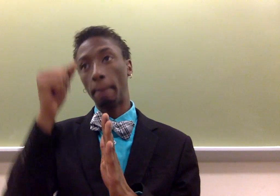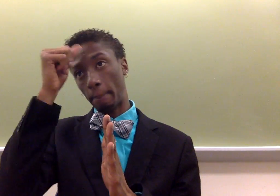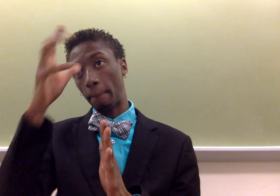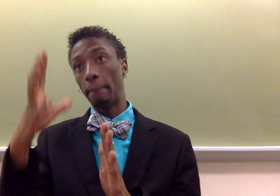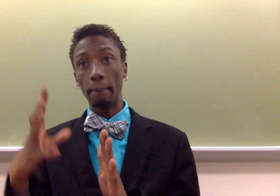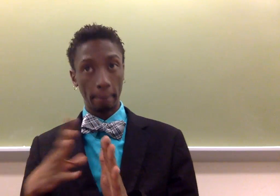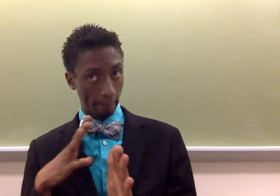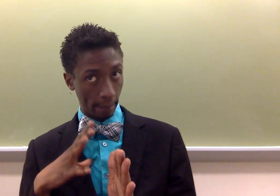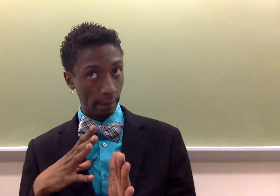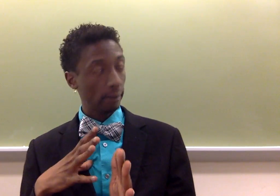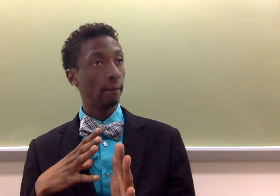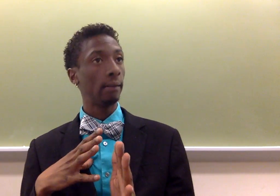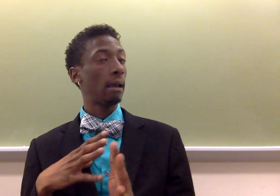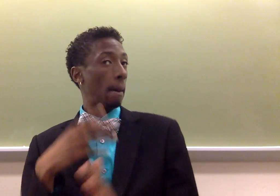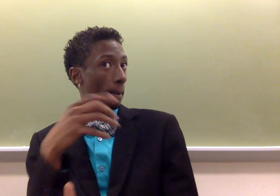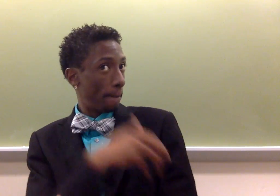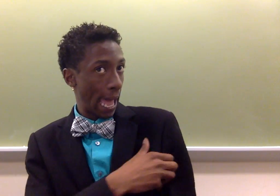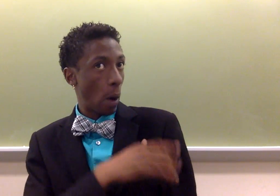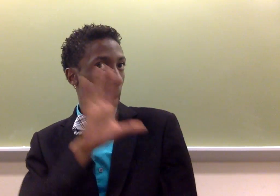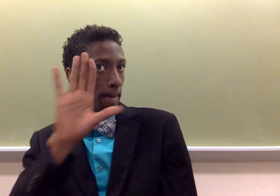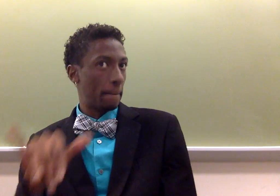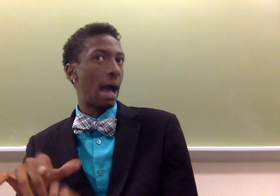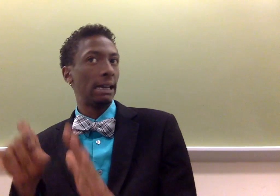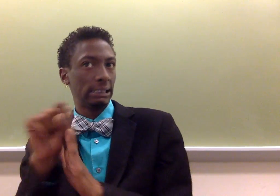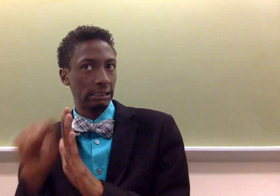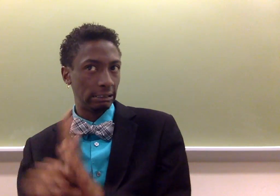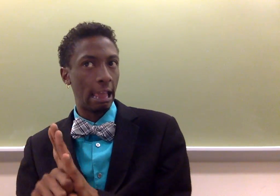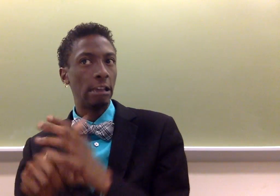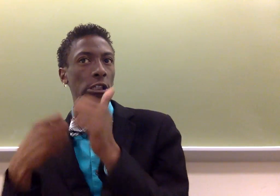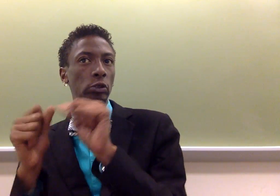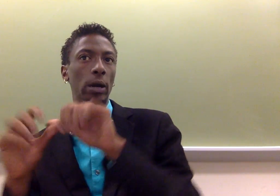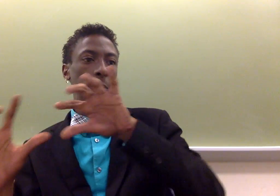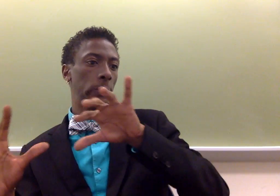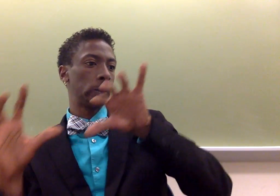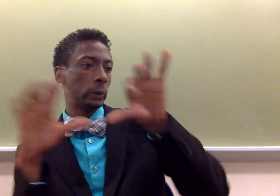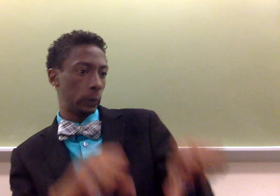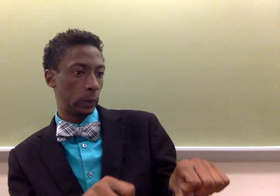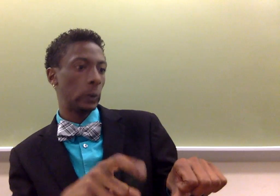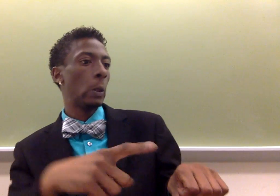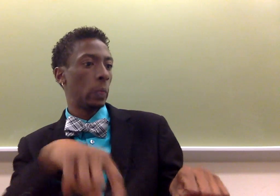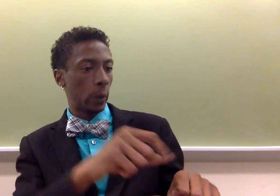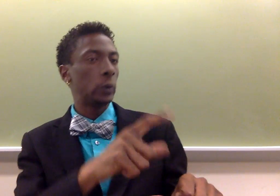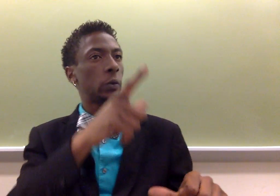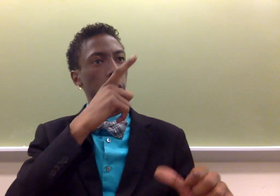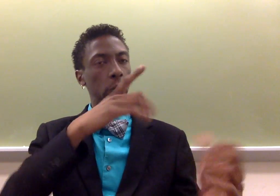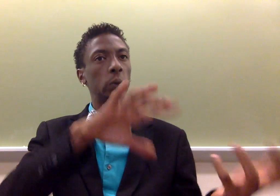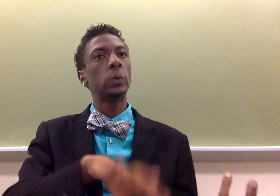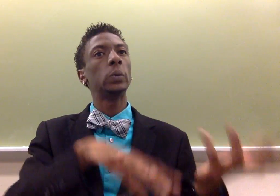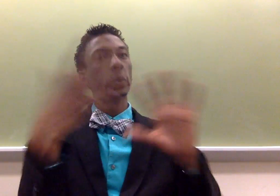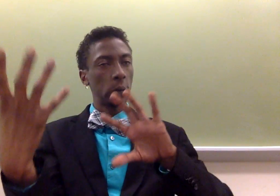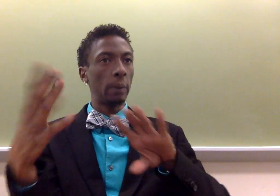to constrain, individuals that are seen as hyper-masculine, out of control, and therefore in need